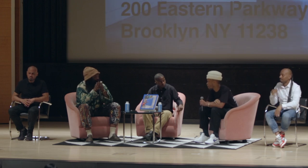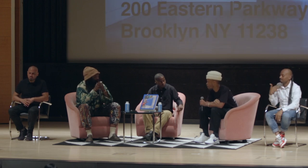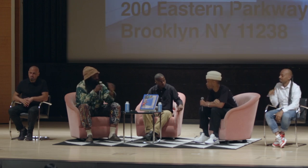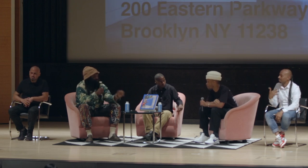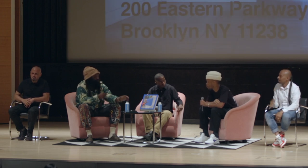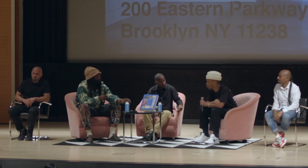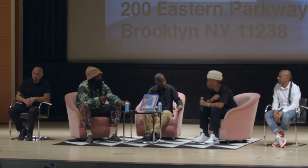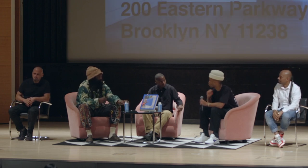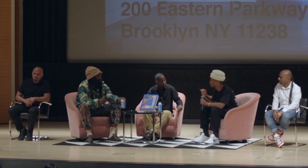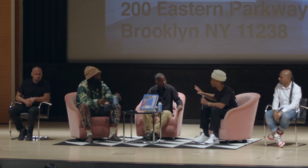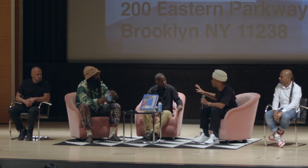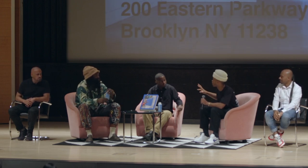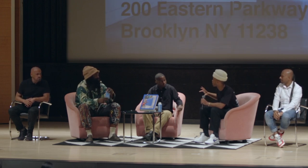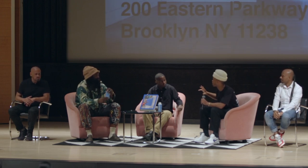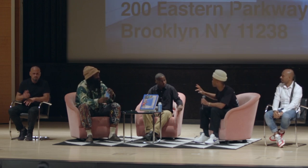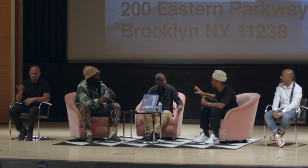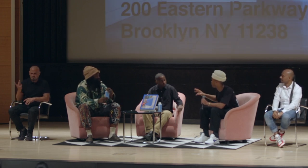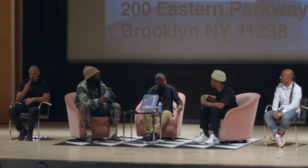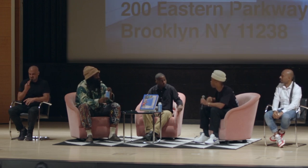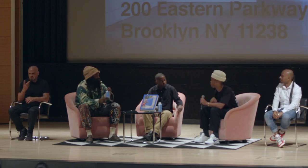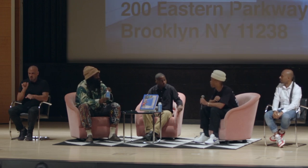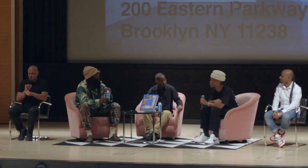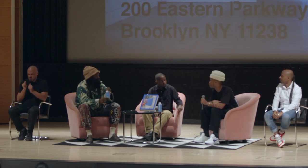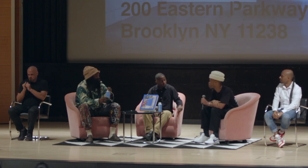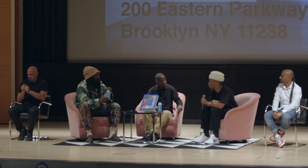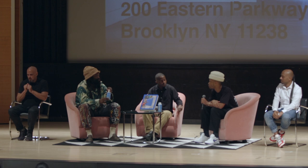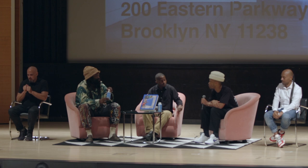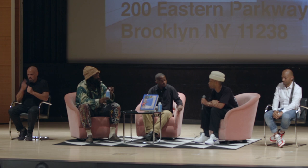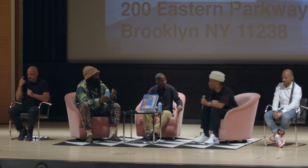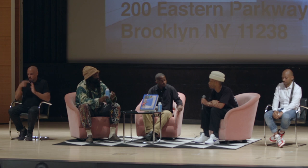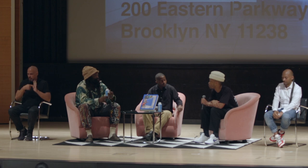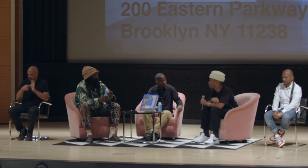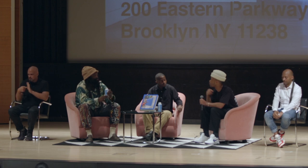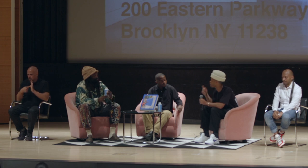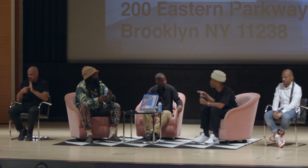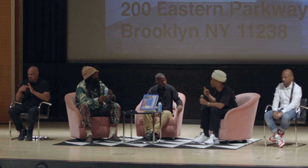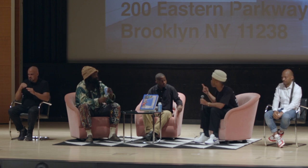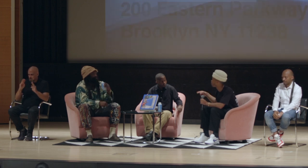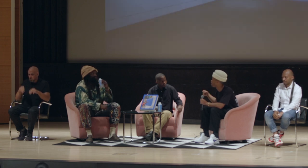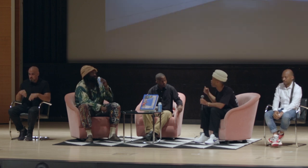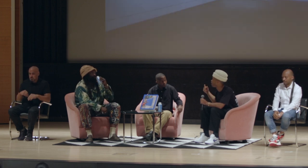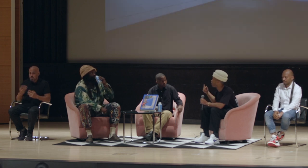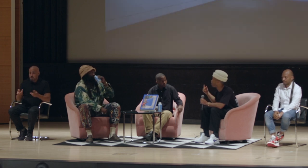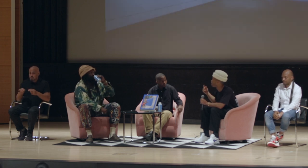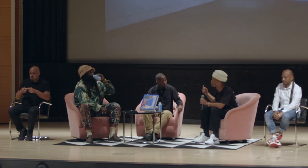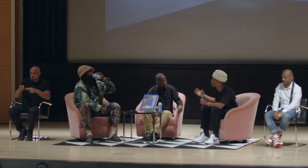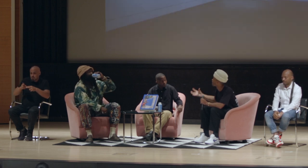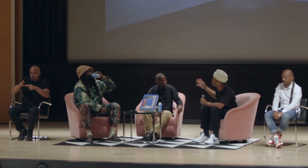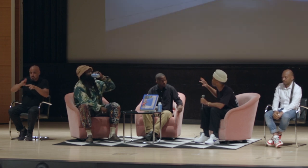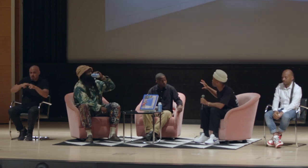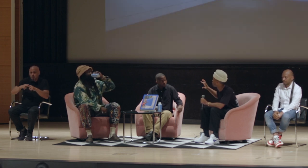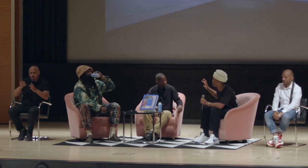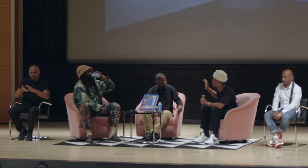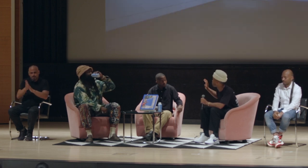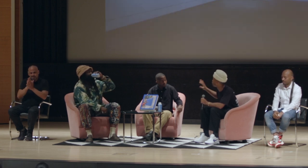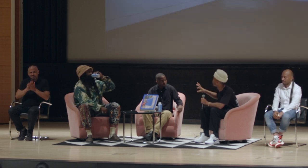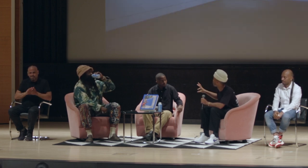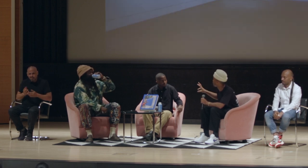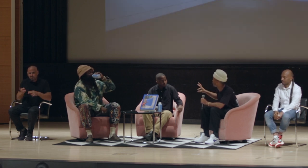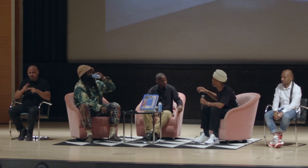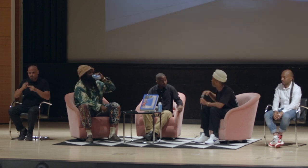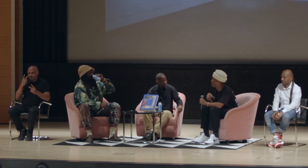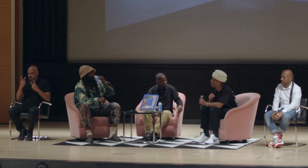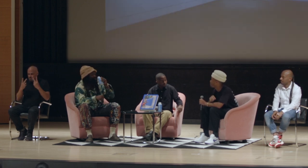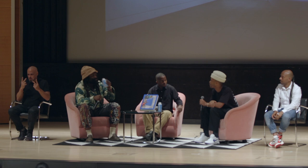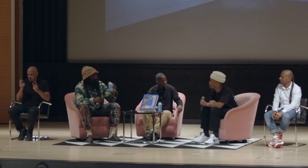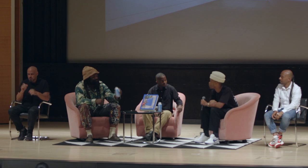Tawanda, we worked together, you know, on the exhibition, increasingly so, or it became increasingly sort of